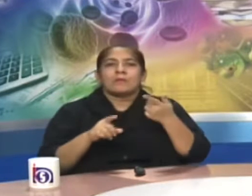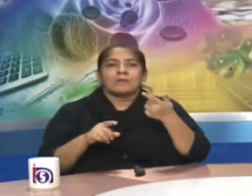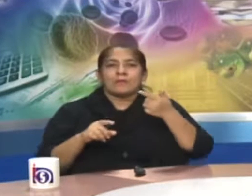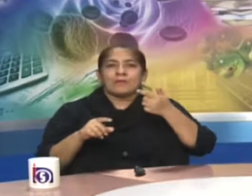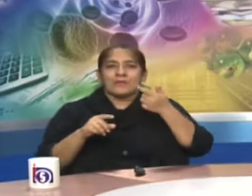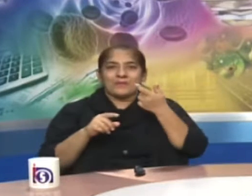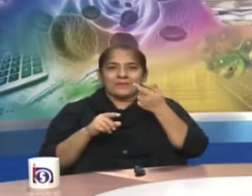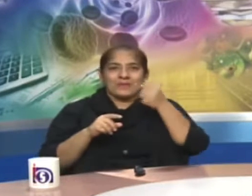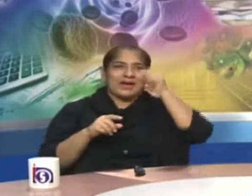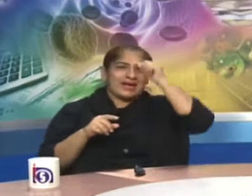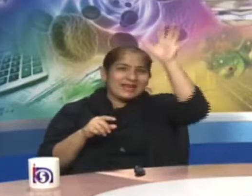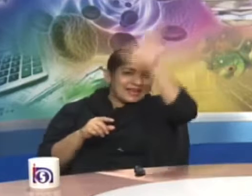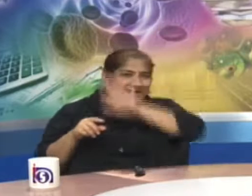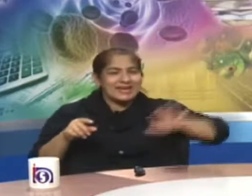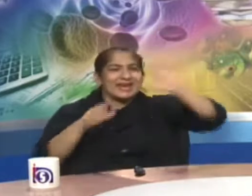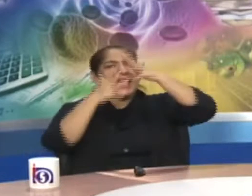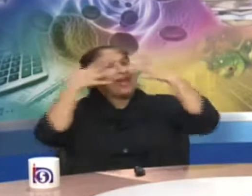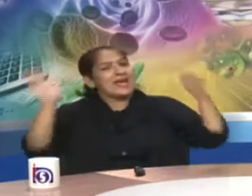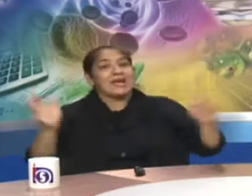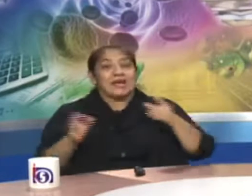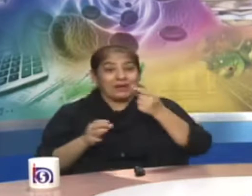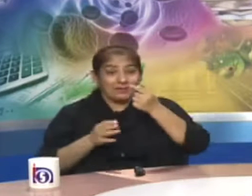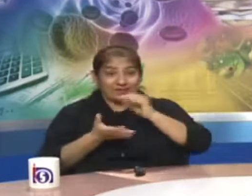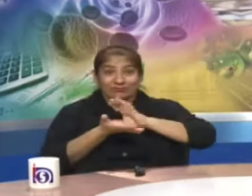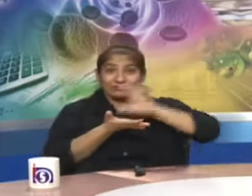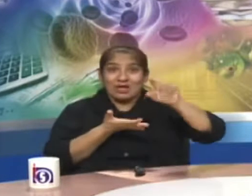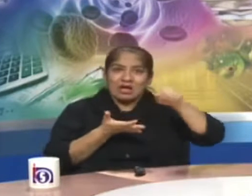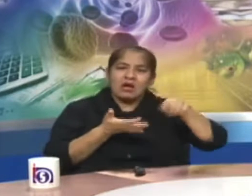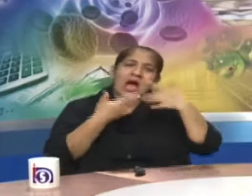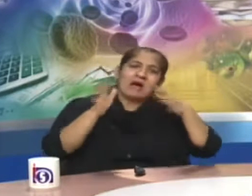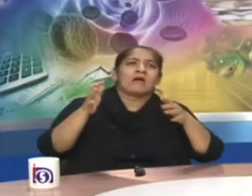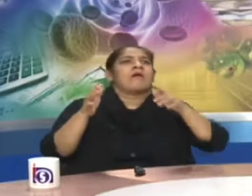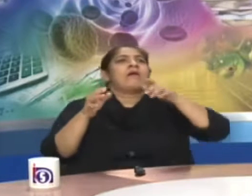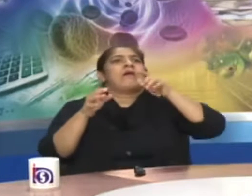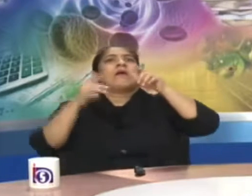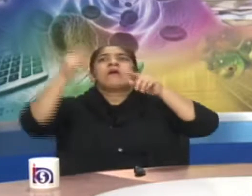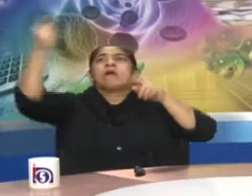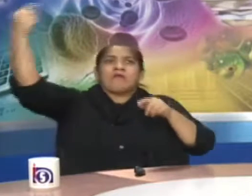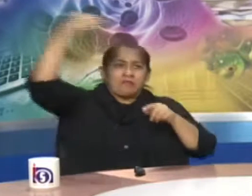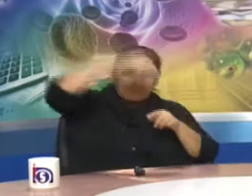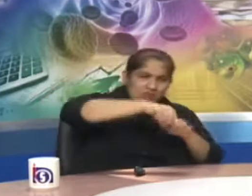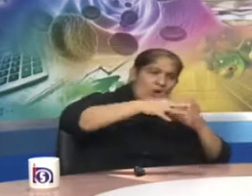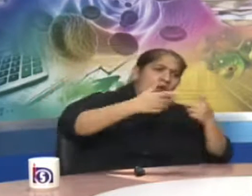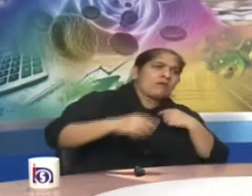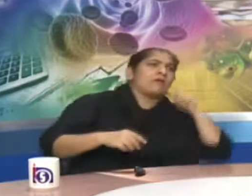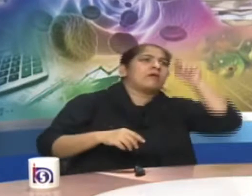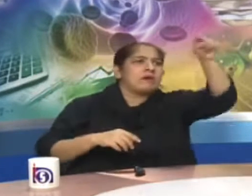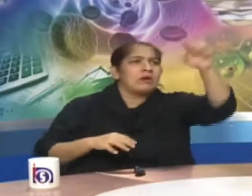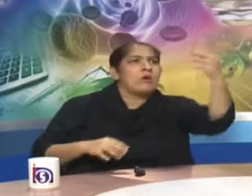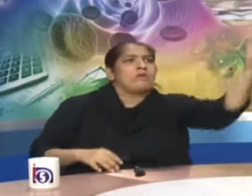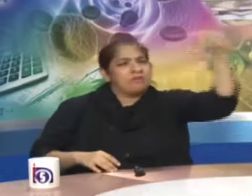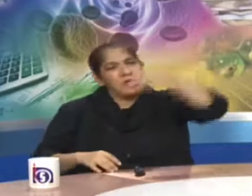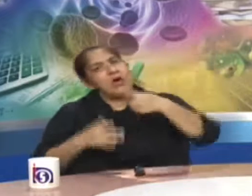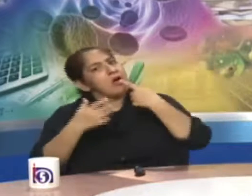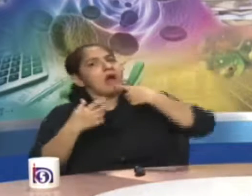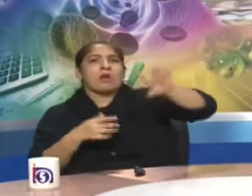Another important objective of NSEI is to ensure access to all